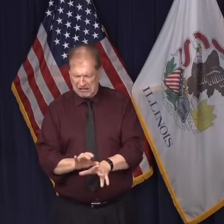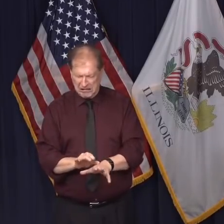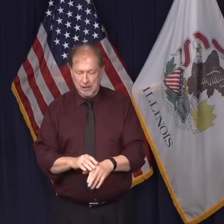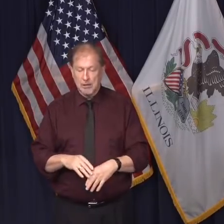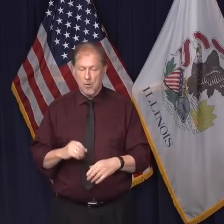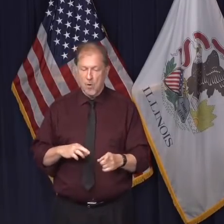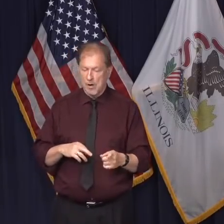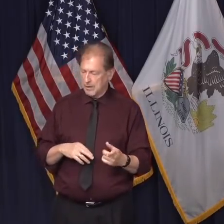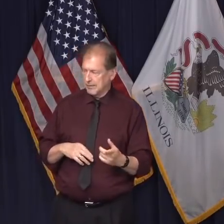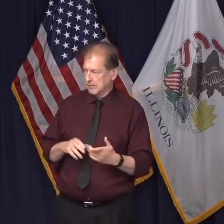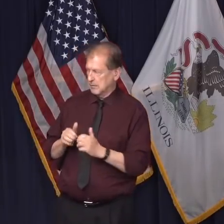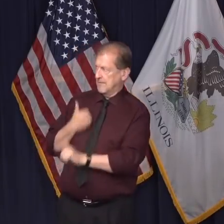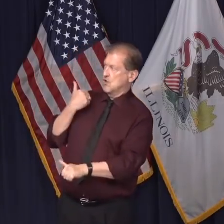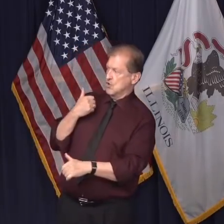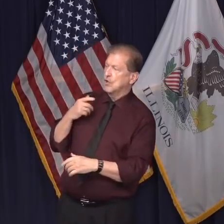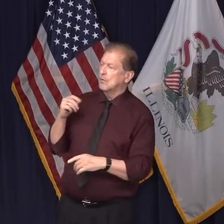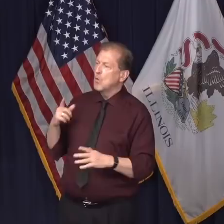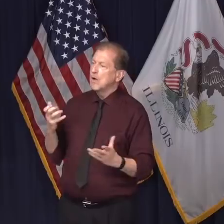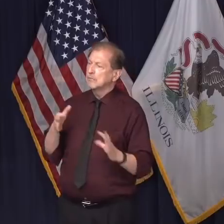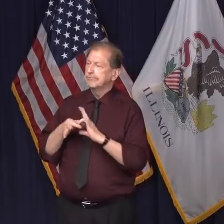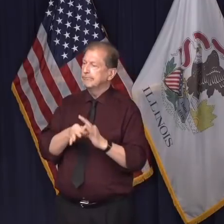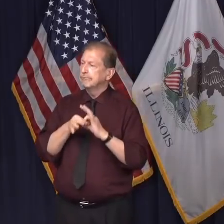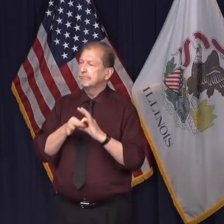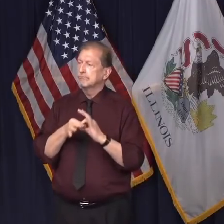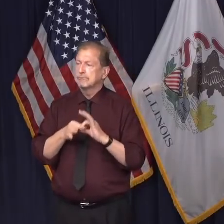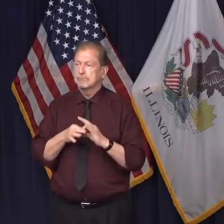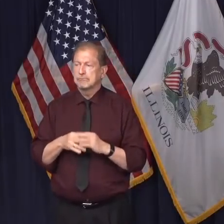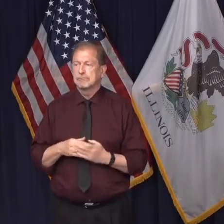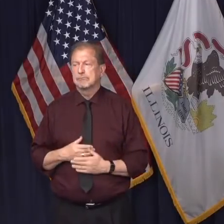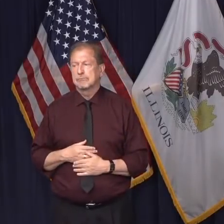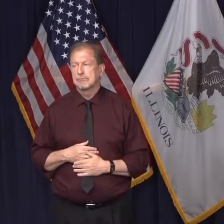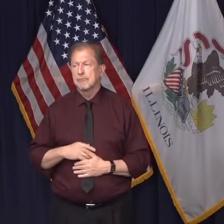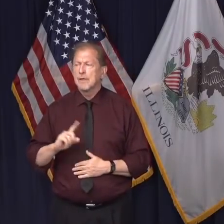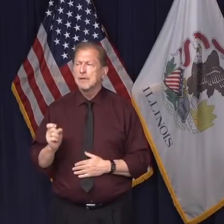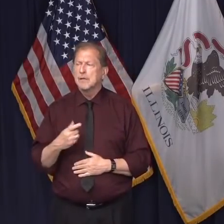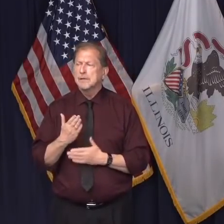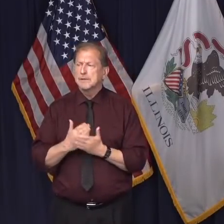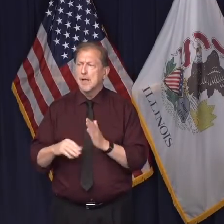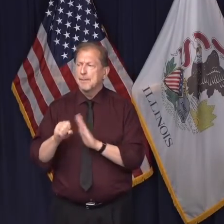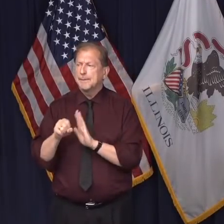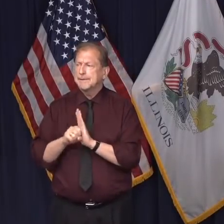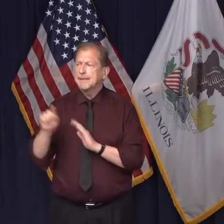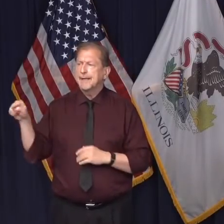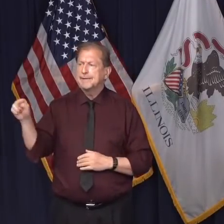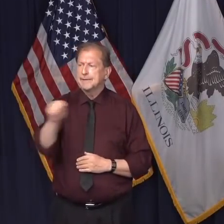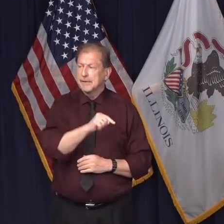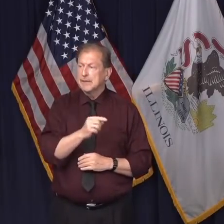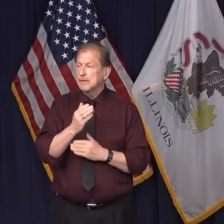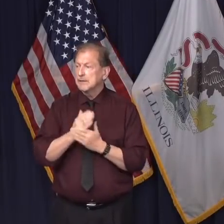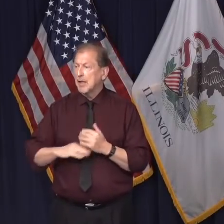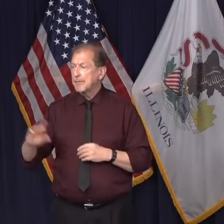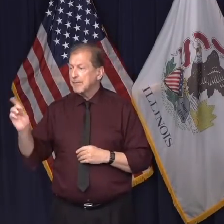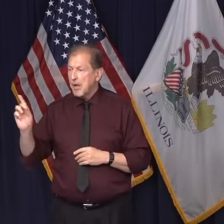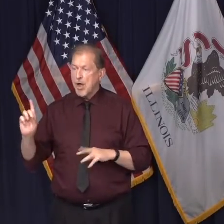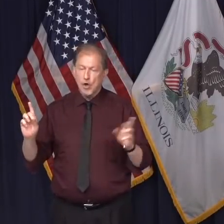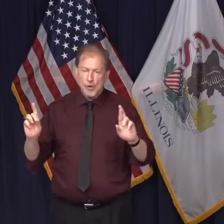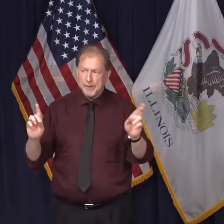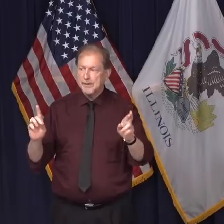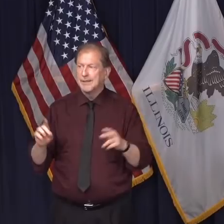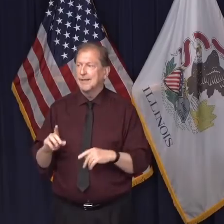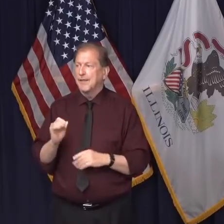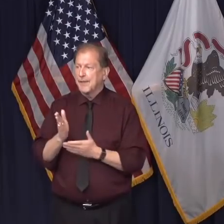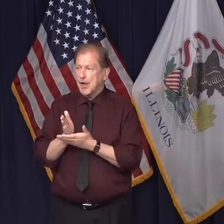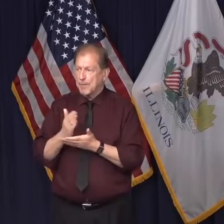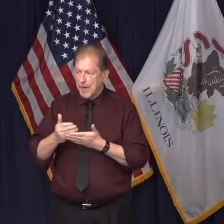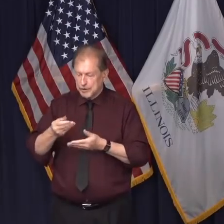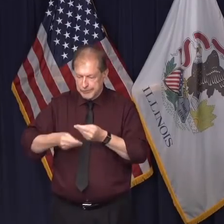we need to. This is from Greg Hines from Cranes. Some other states, including some with Democratic governors, are making deep budget cuts rather than counting